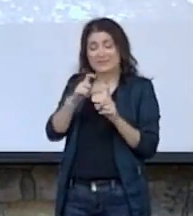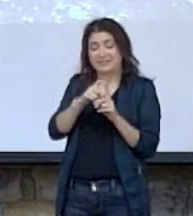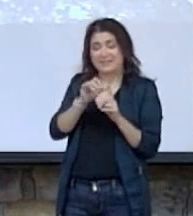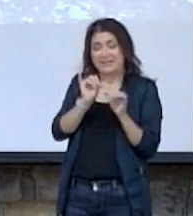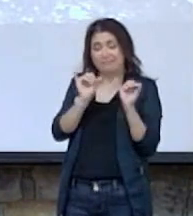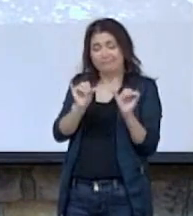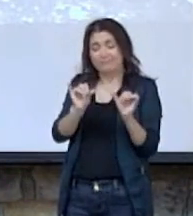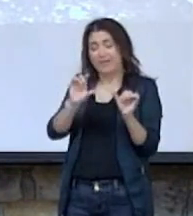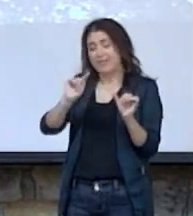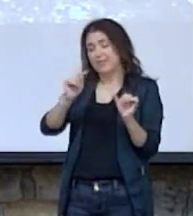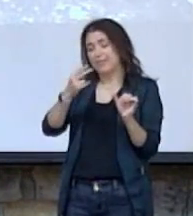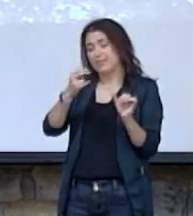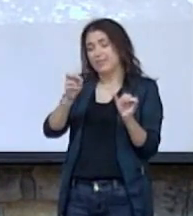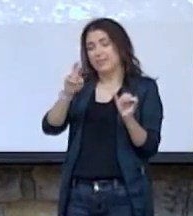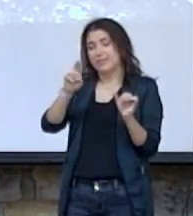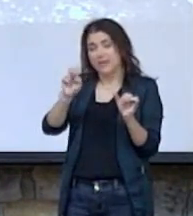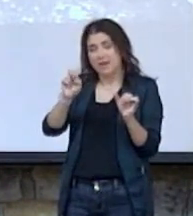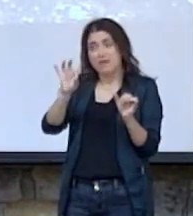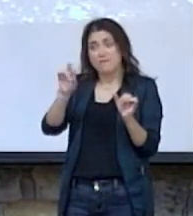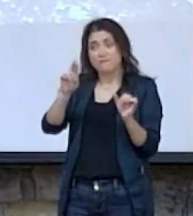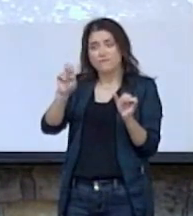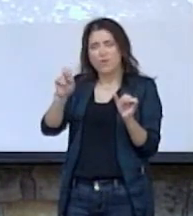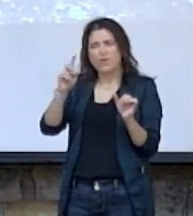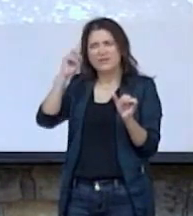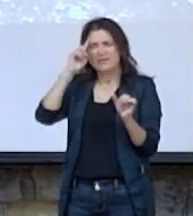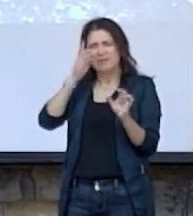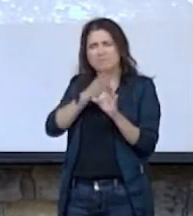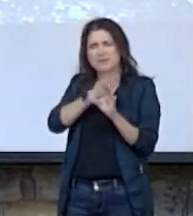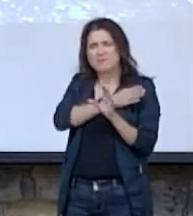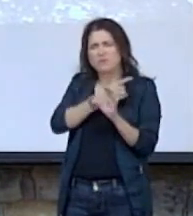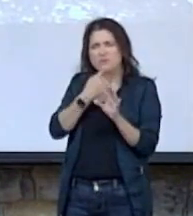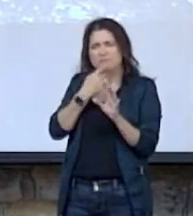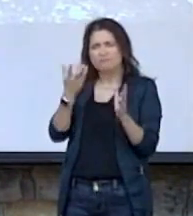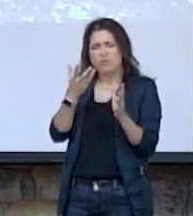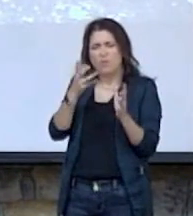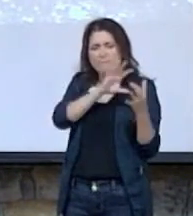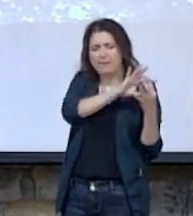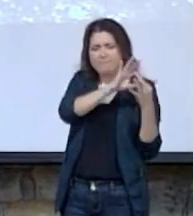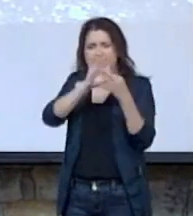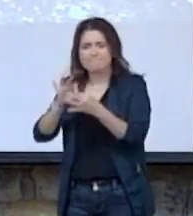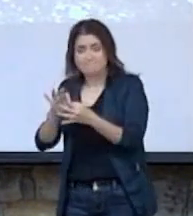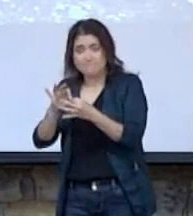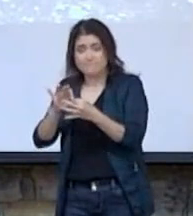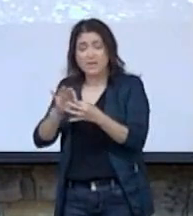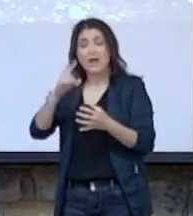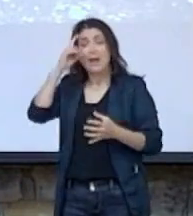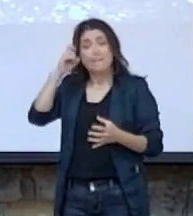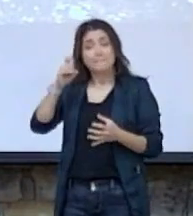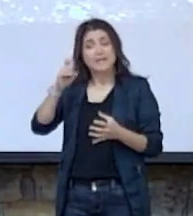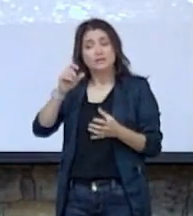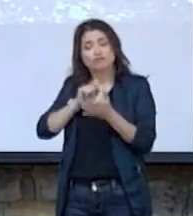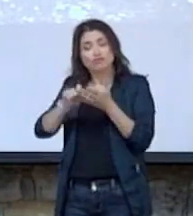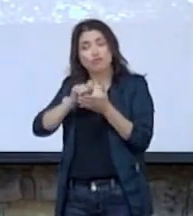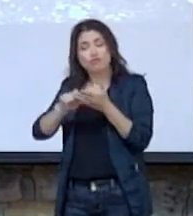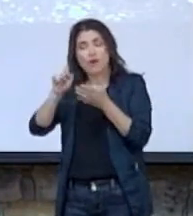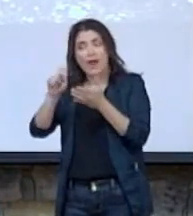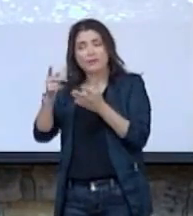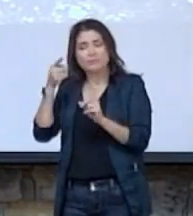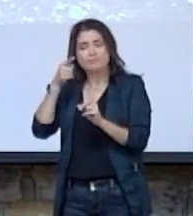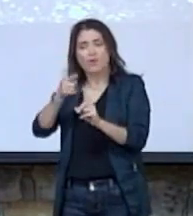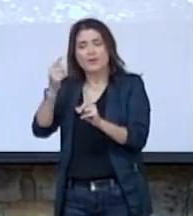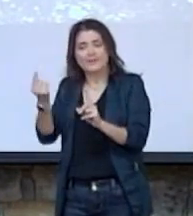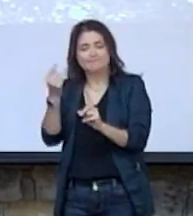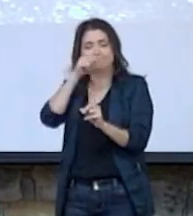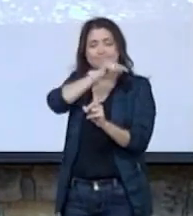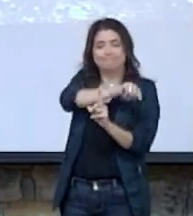when we're reading Scripture, we need to think, what was just said before this? Because the writer is actually pointing us back. He's connecting what